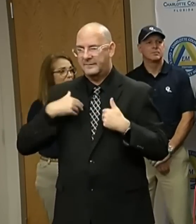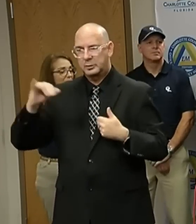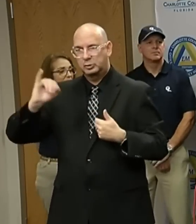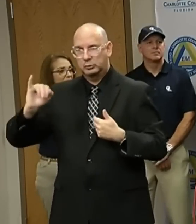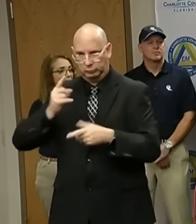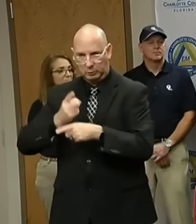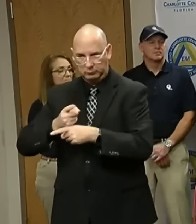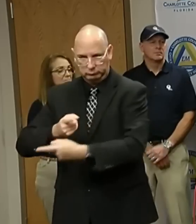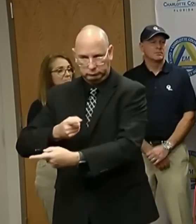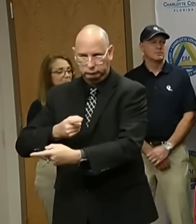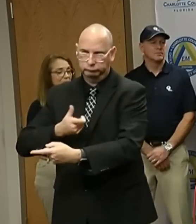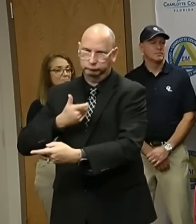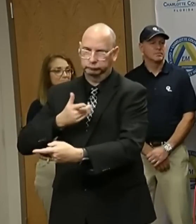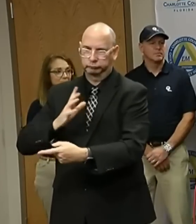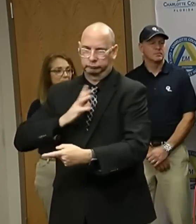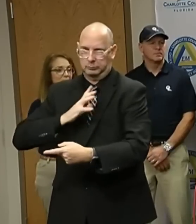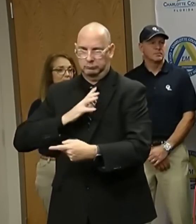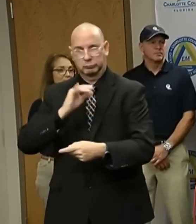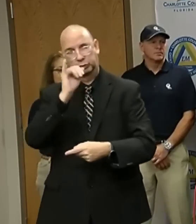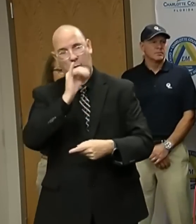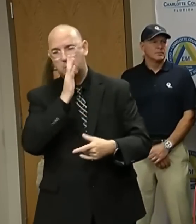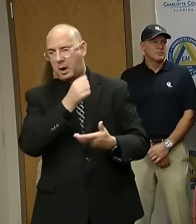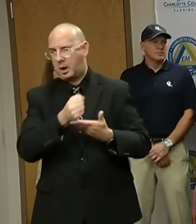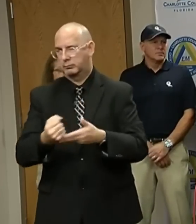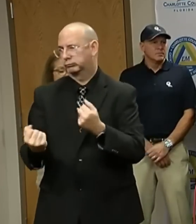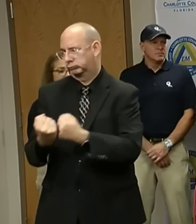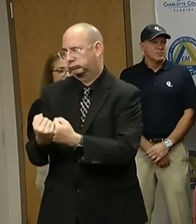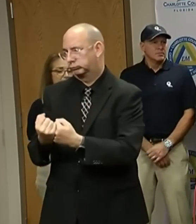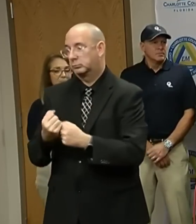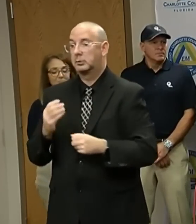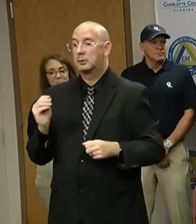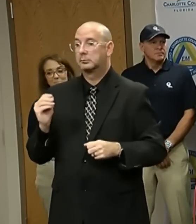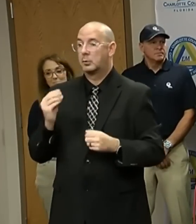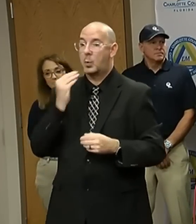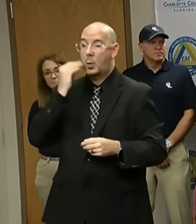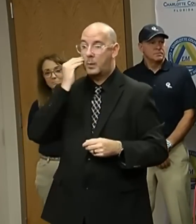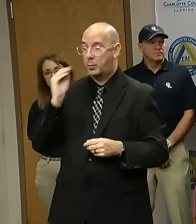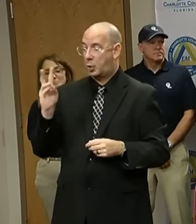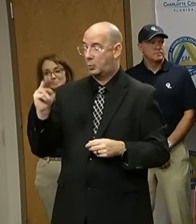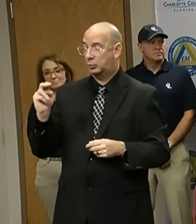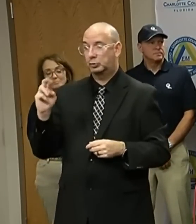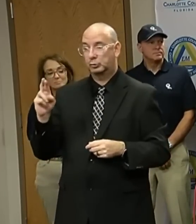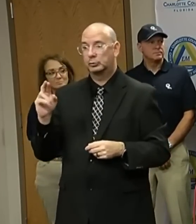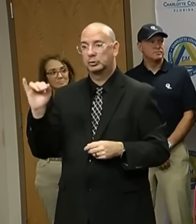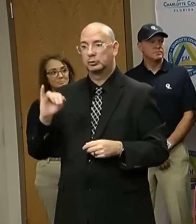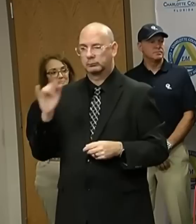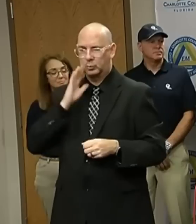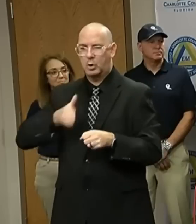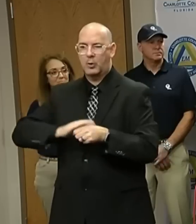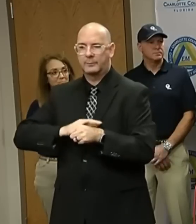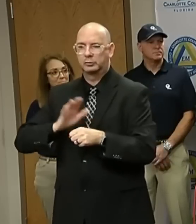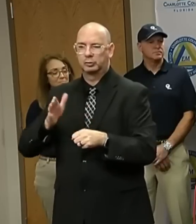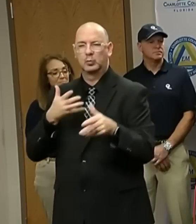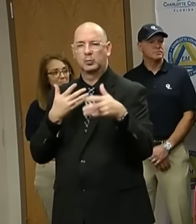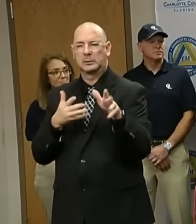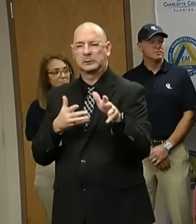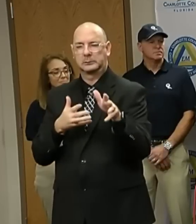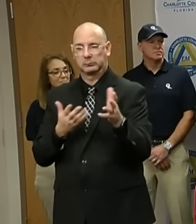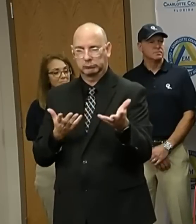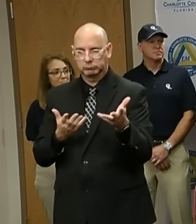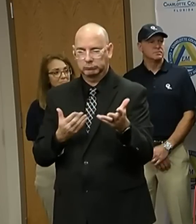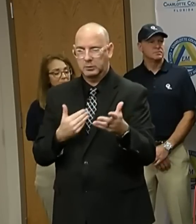flood claims. You also have wind damage with the traditional homeowners insurance policy. So that's going to be important. In terms of the overall